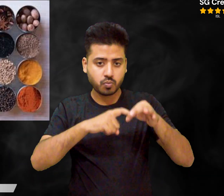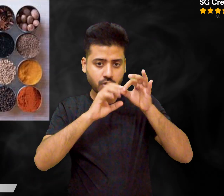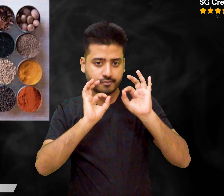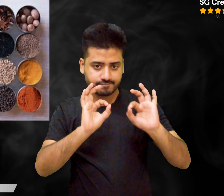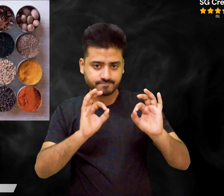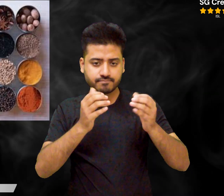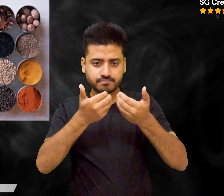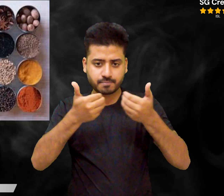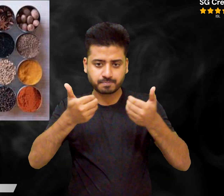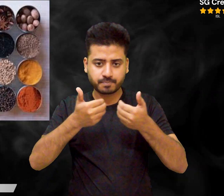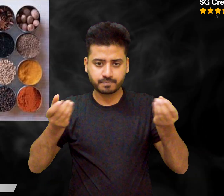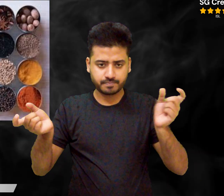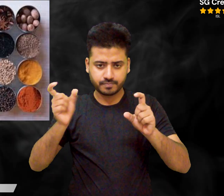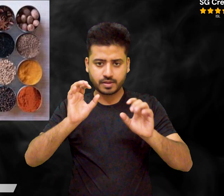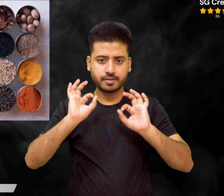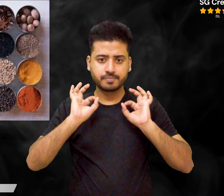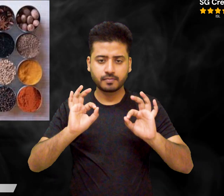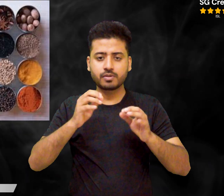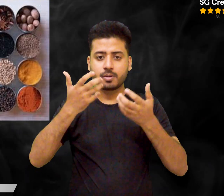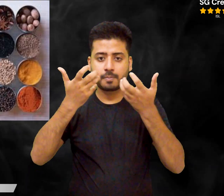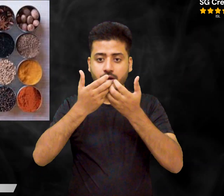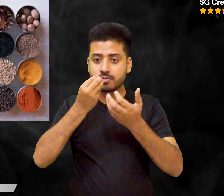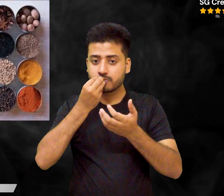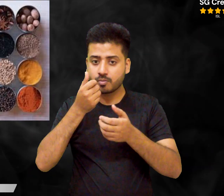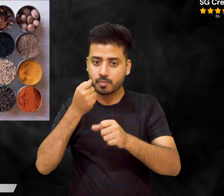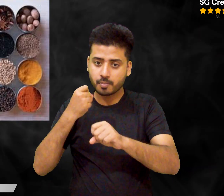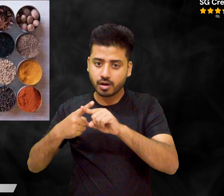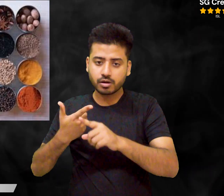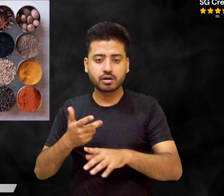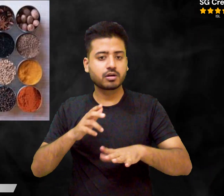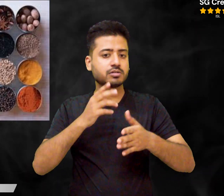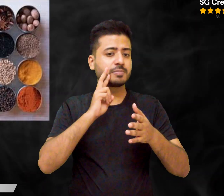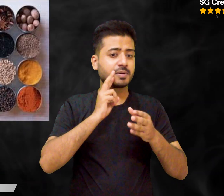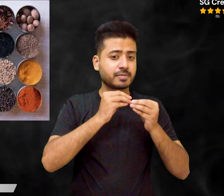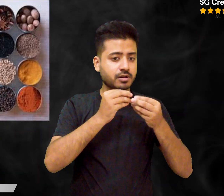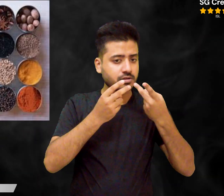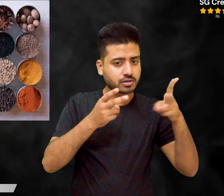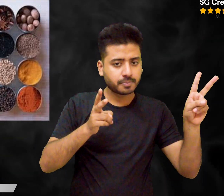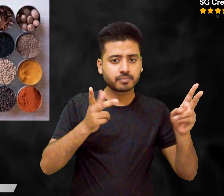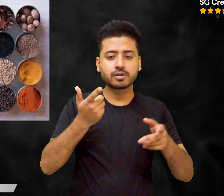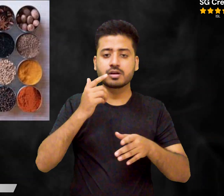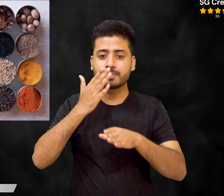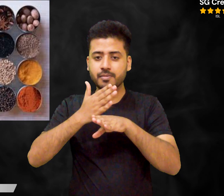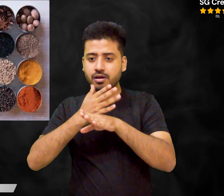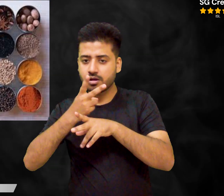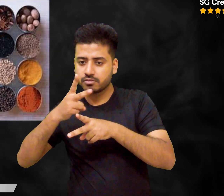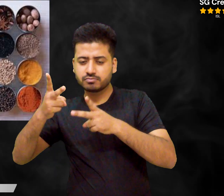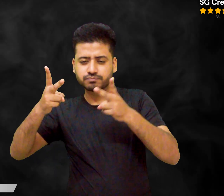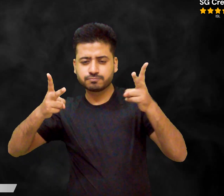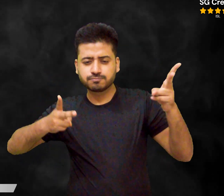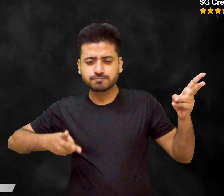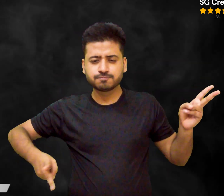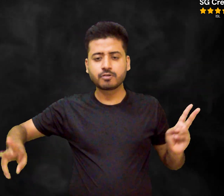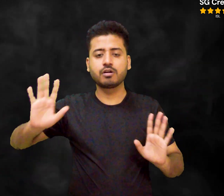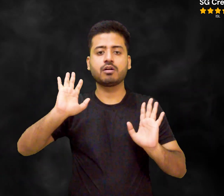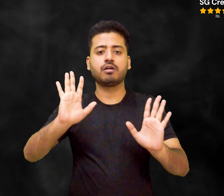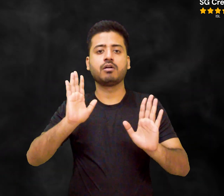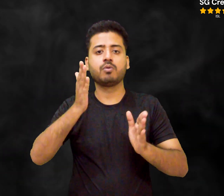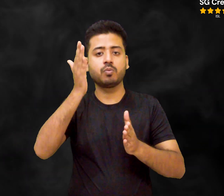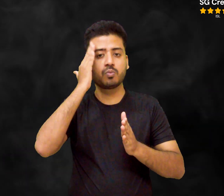affect them is key to mastering spice usage. Indian cooking often pairs spices with contrasting flavor notes to create a balanced and